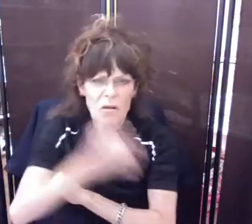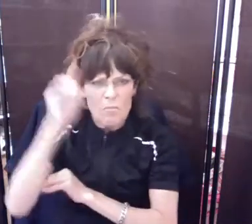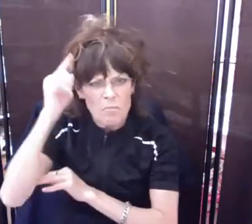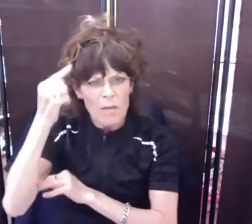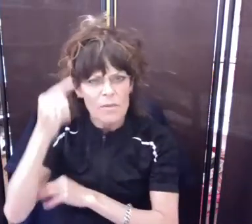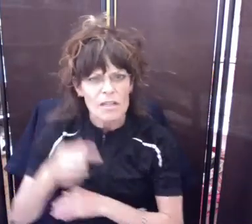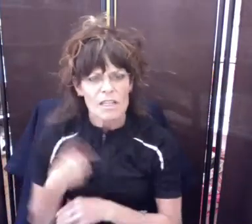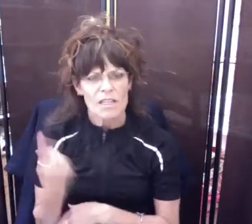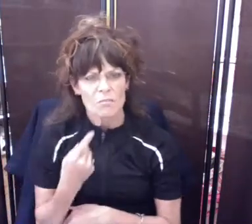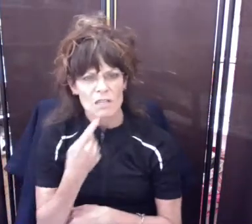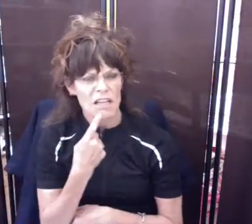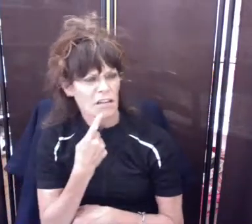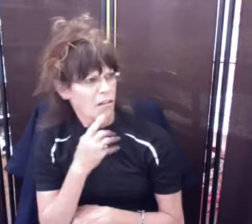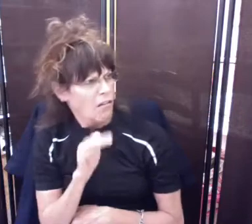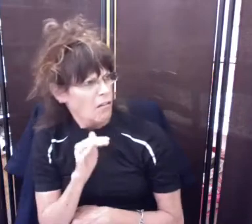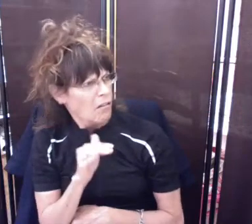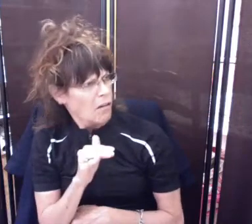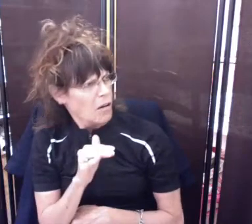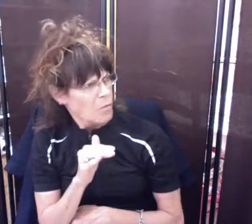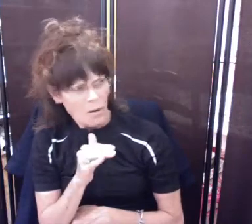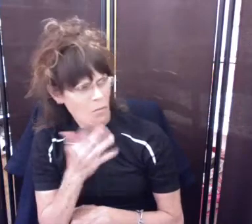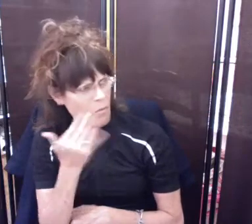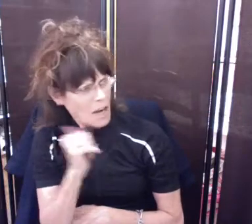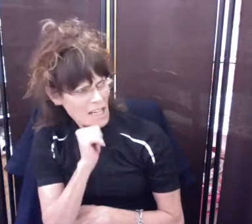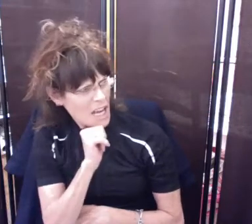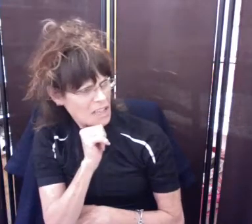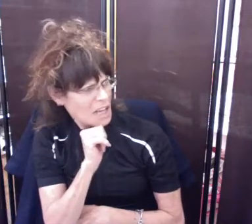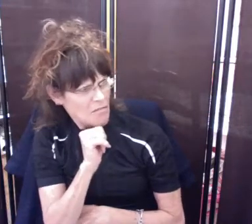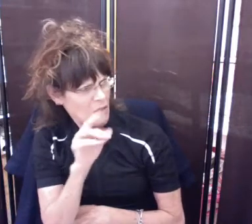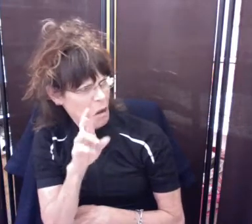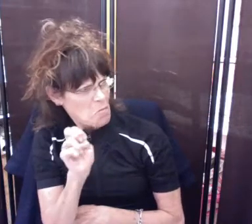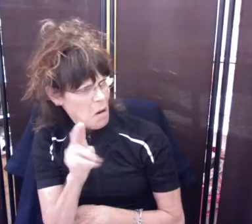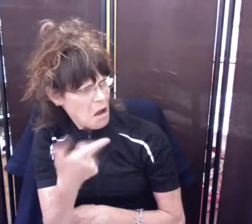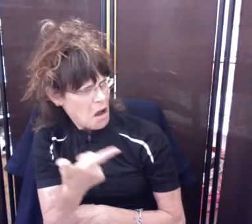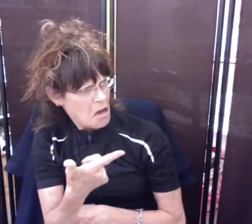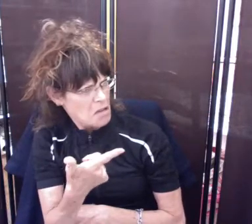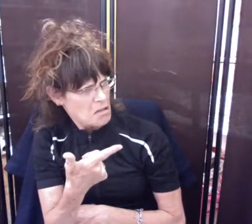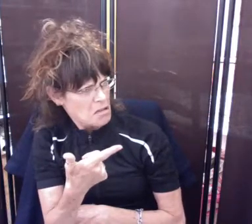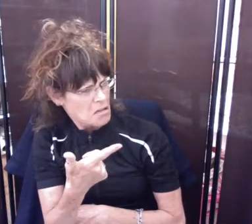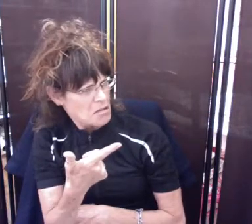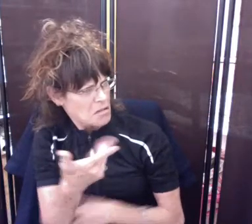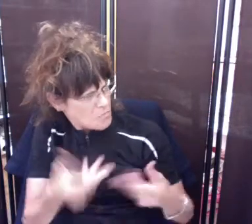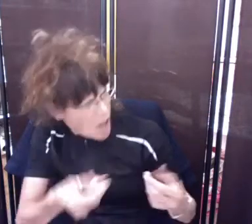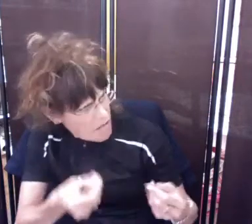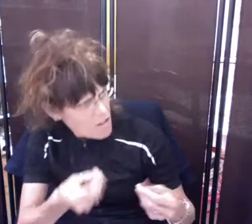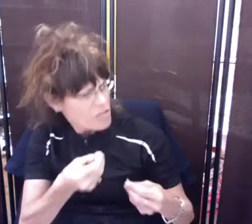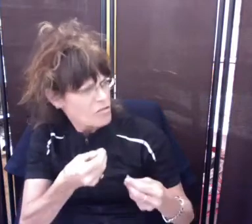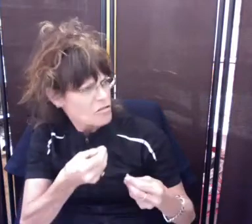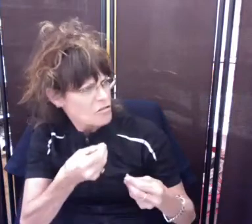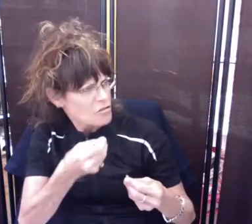rug?" You know what I mean? No, I actually didn't, because I wasn't planning